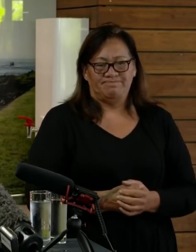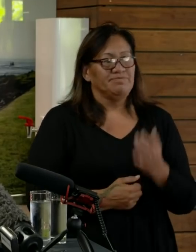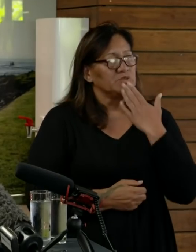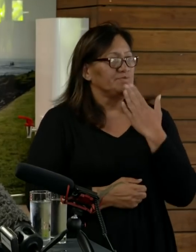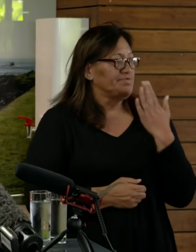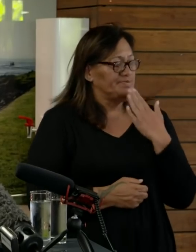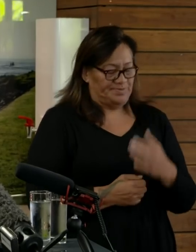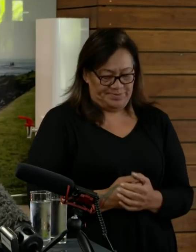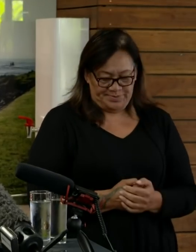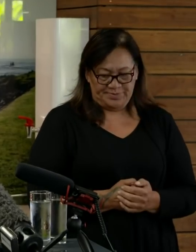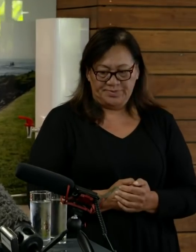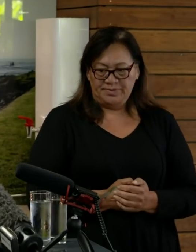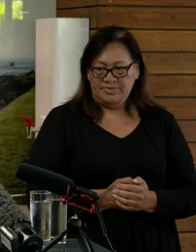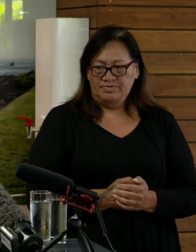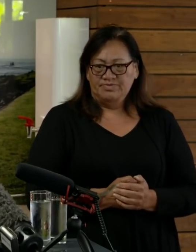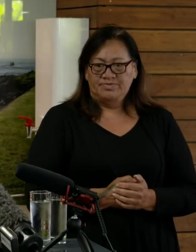Yo.